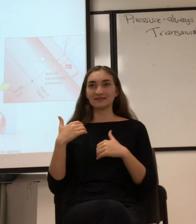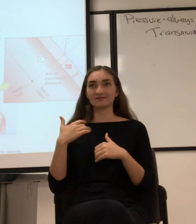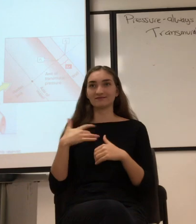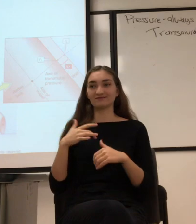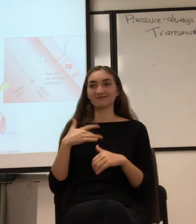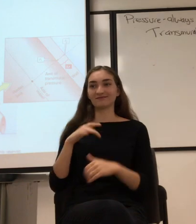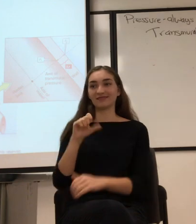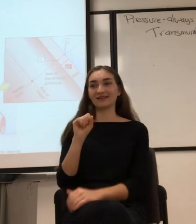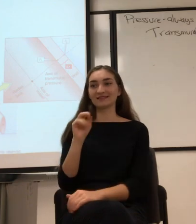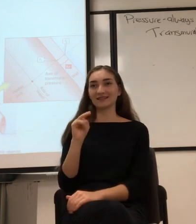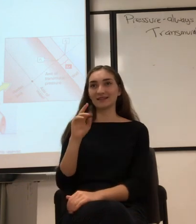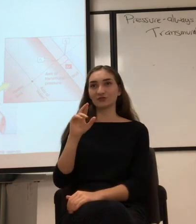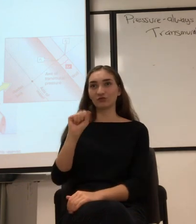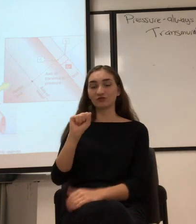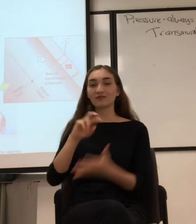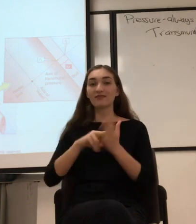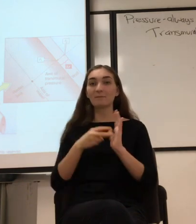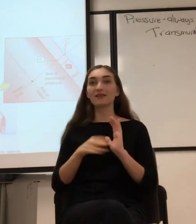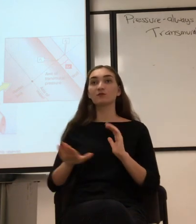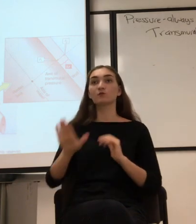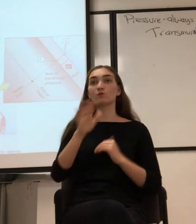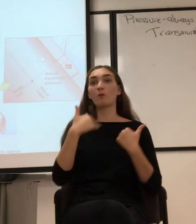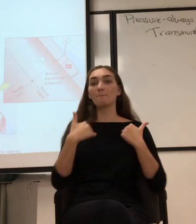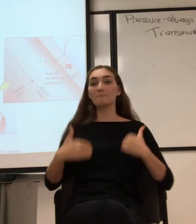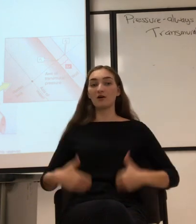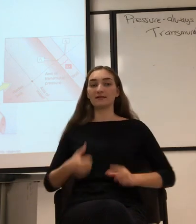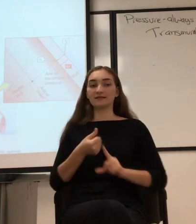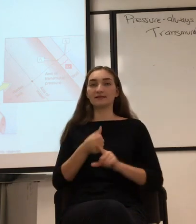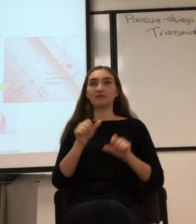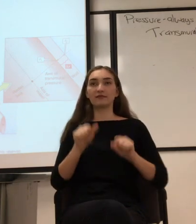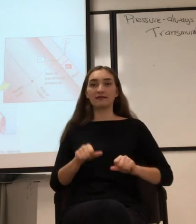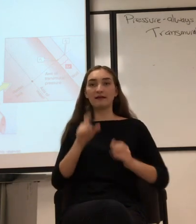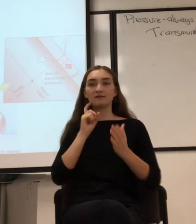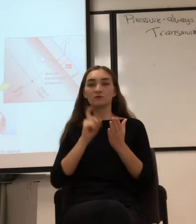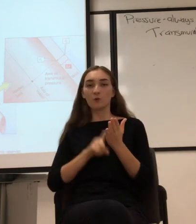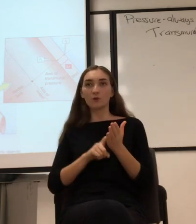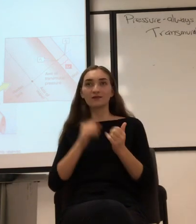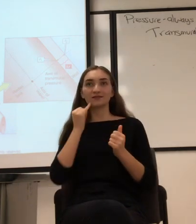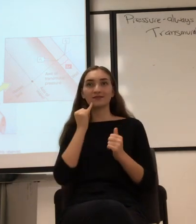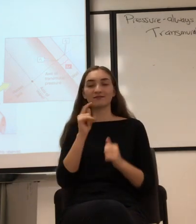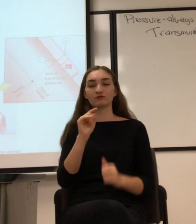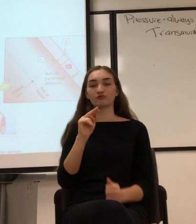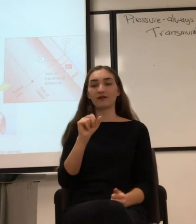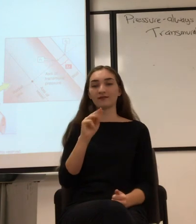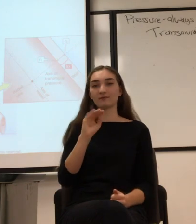Therefore, your body can detect changes in transmural pressure.